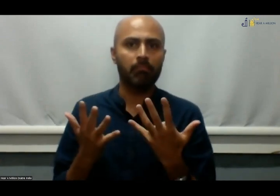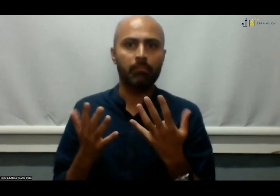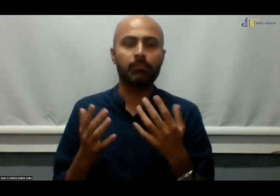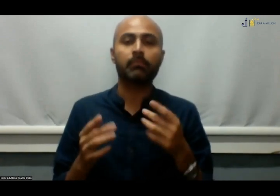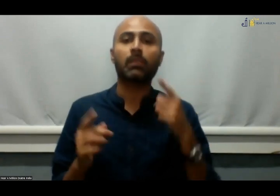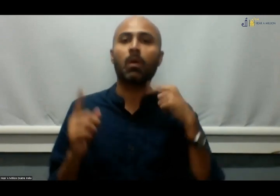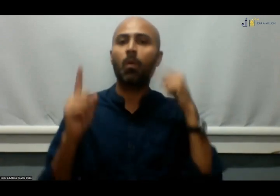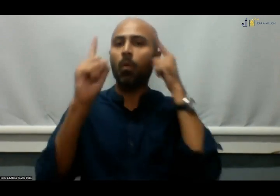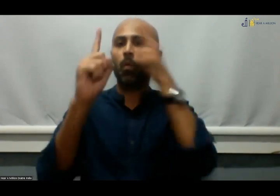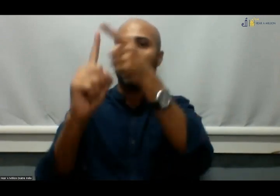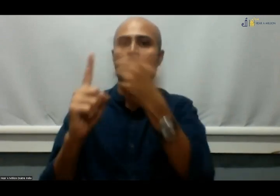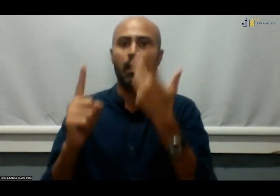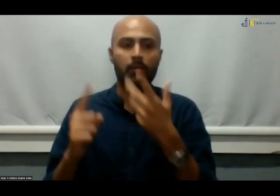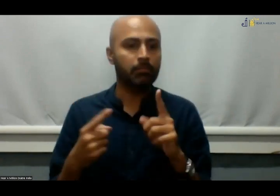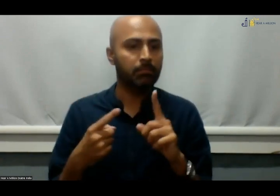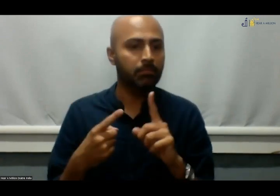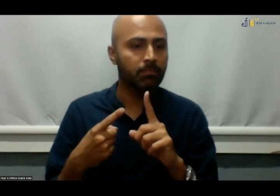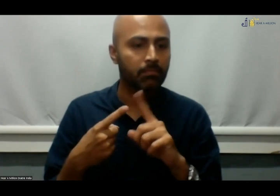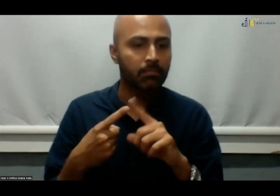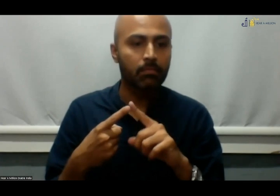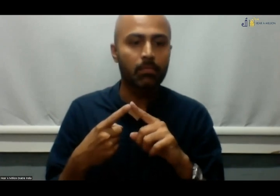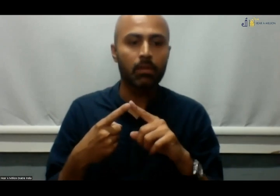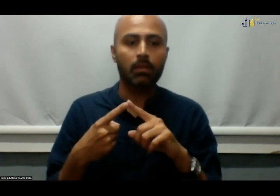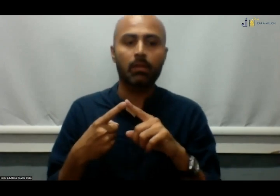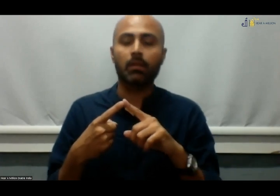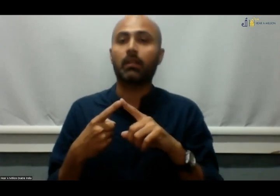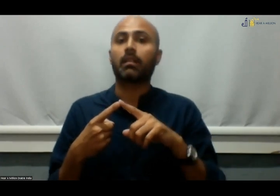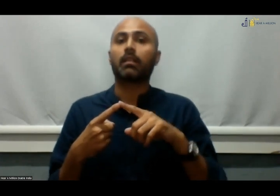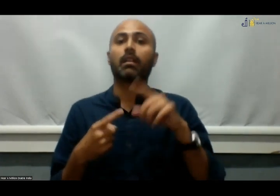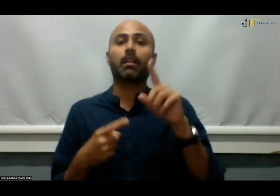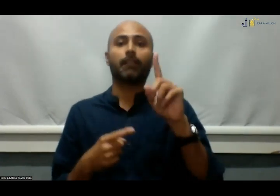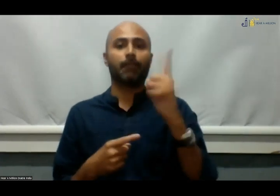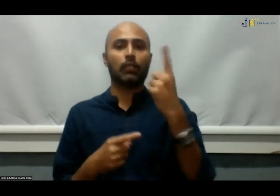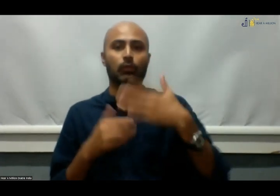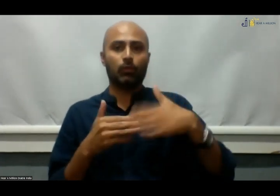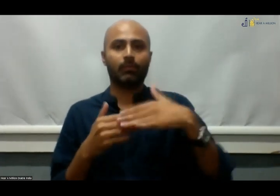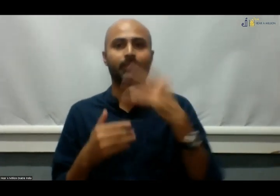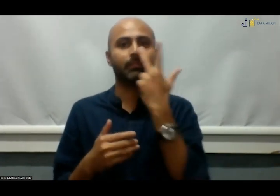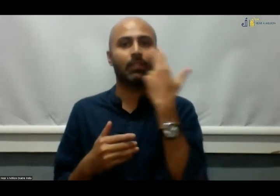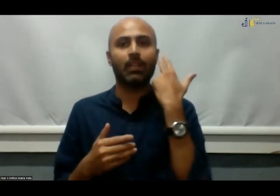So what we will be doing further in our today's Sudamni's memorial.